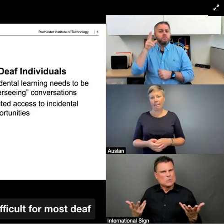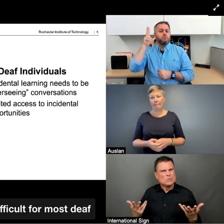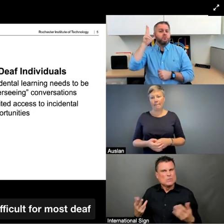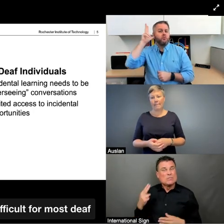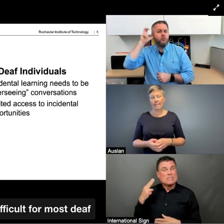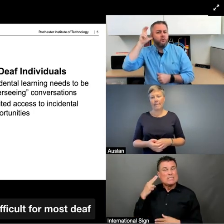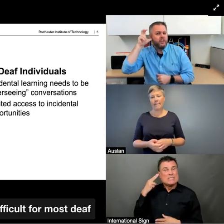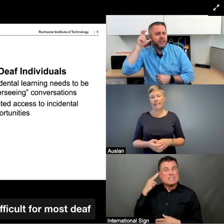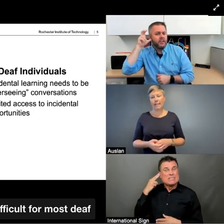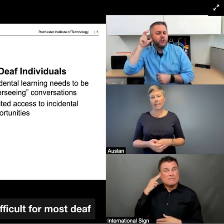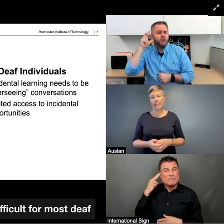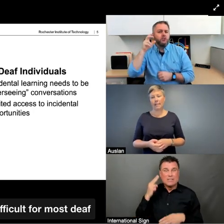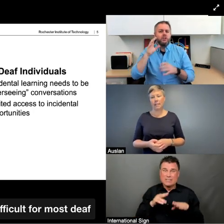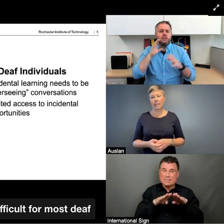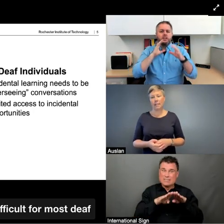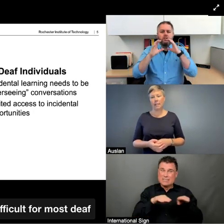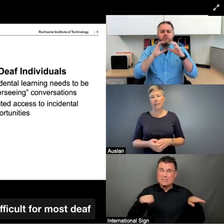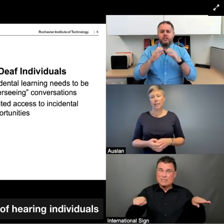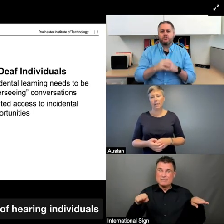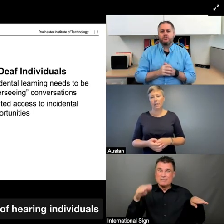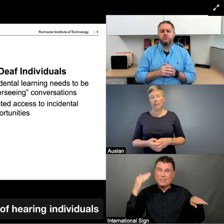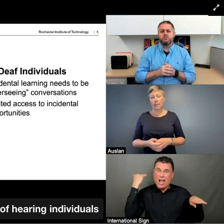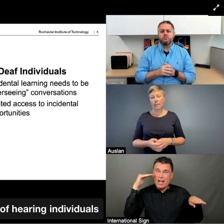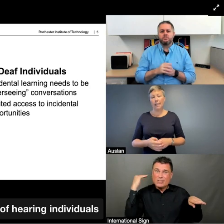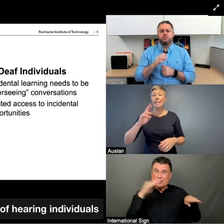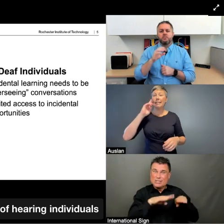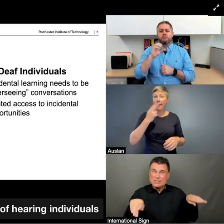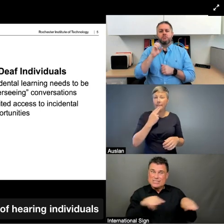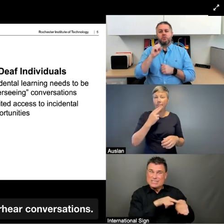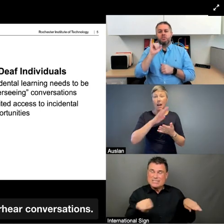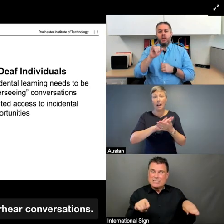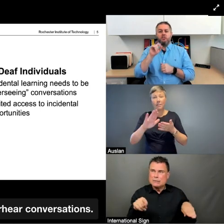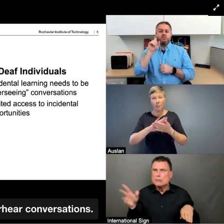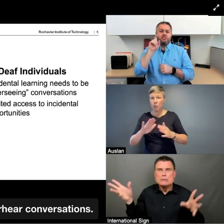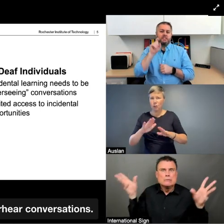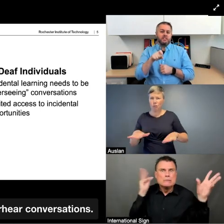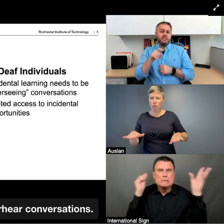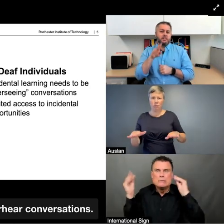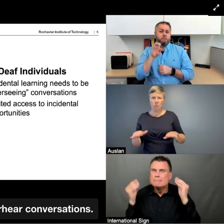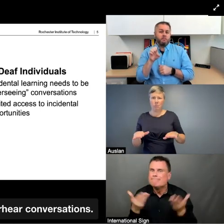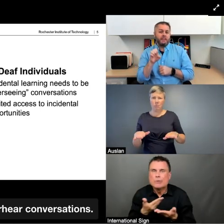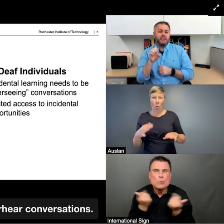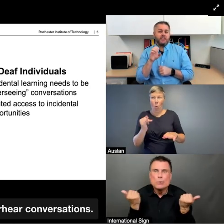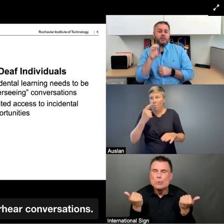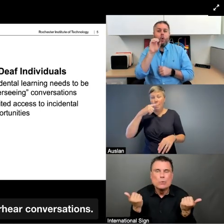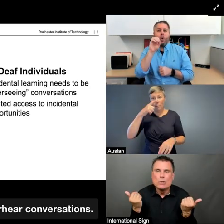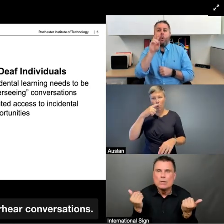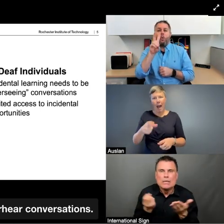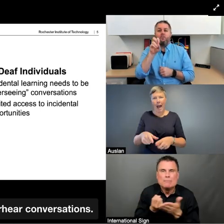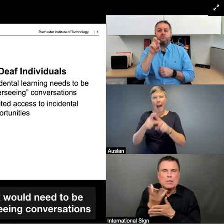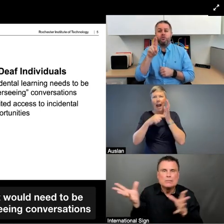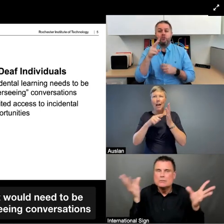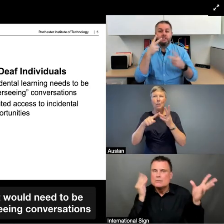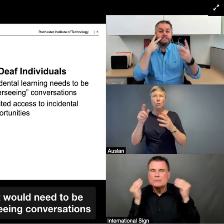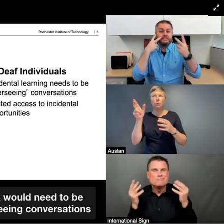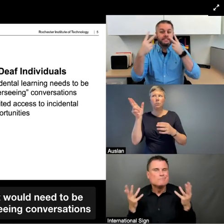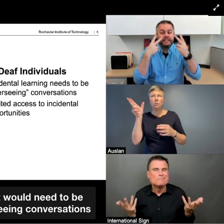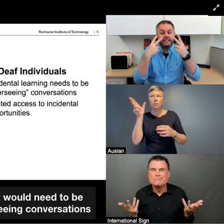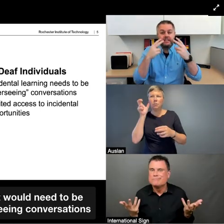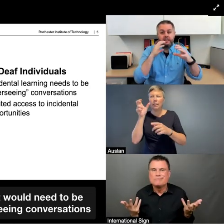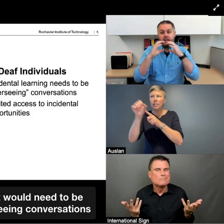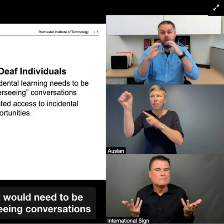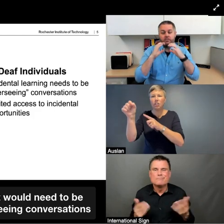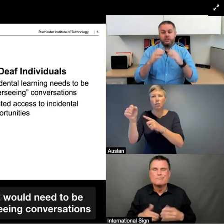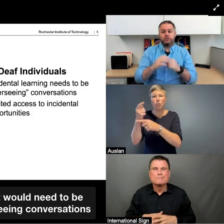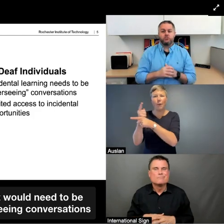It is difficult for most deaf or hard of hearing individuals to overhear conversations. So it would need